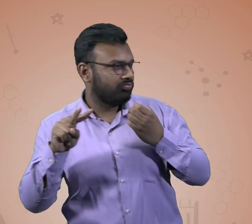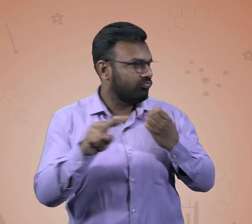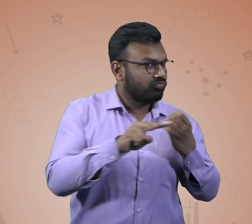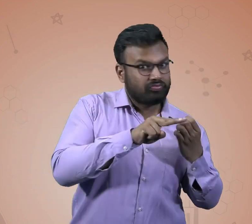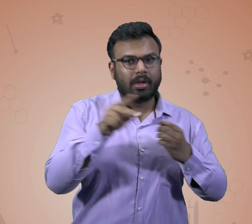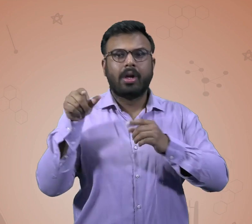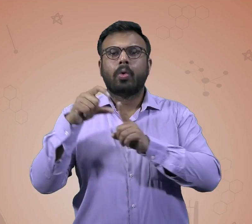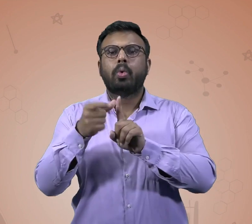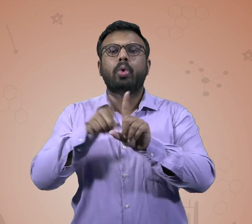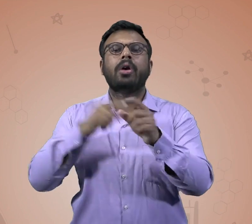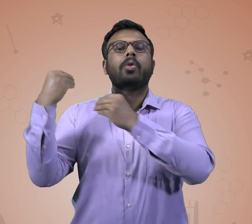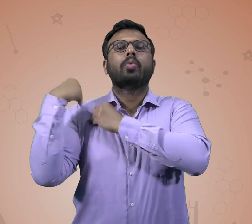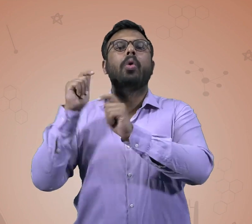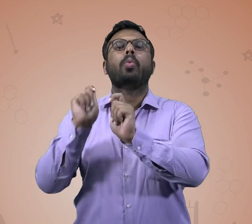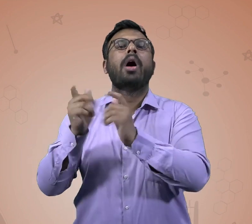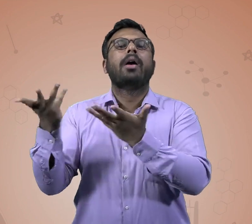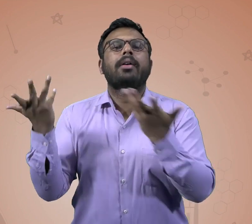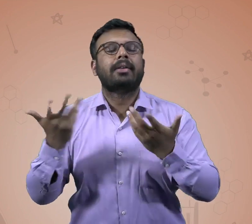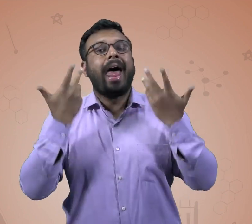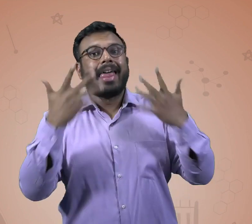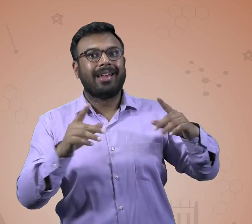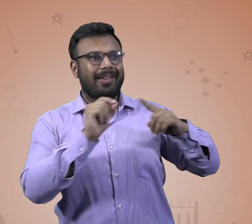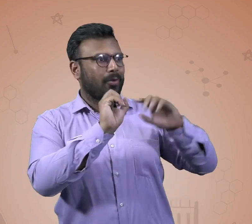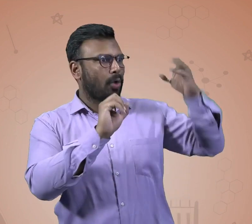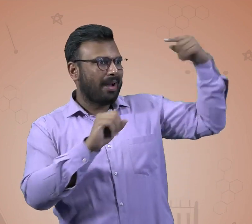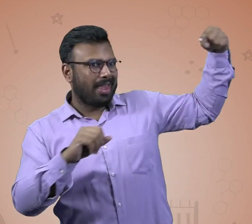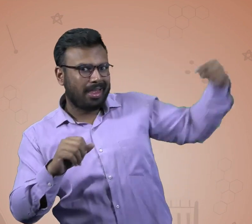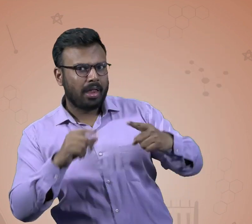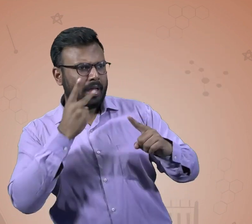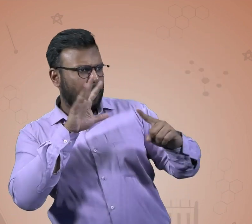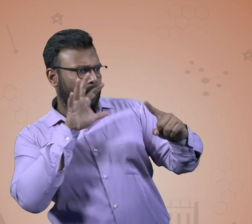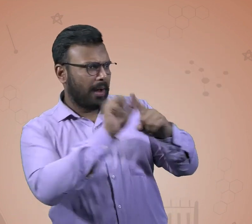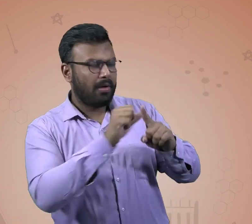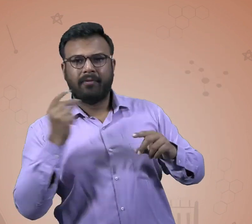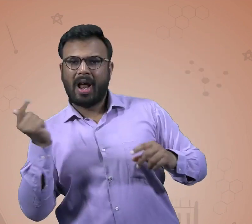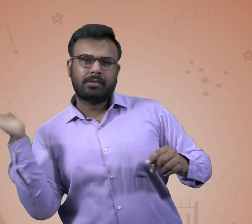pathogens. It detects and neutralizes invading and harmful pathogens.